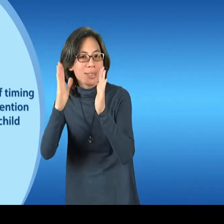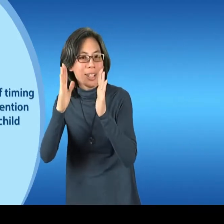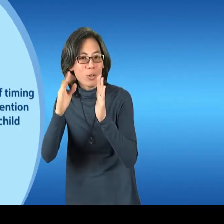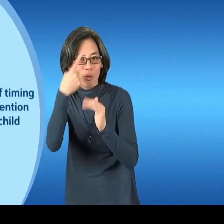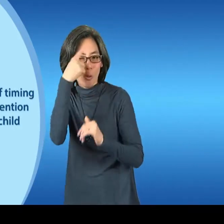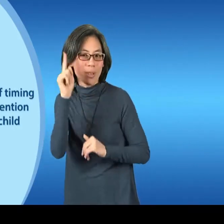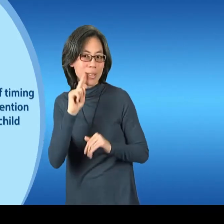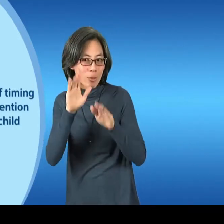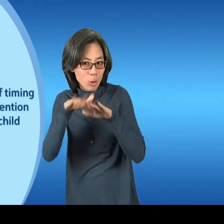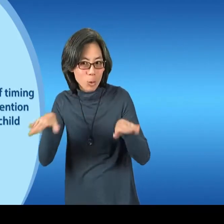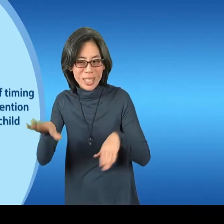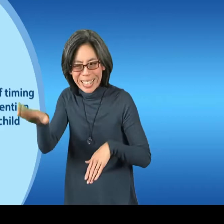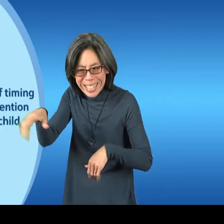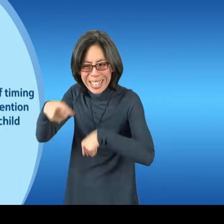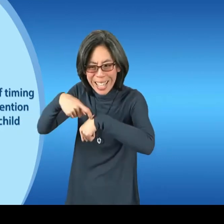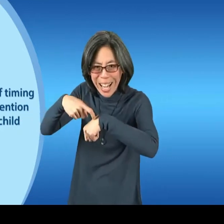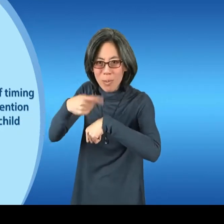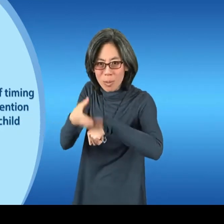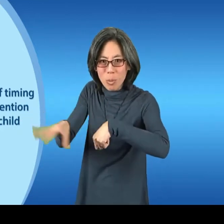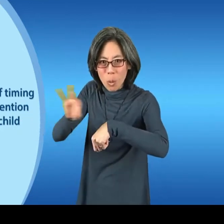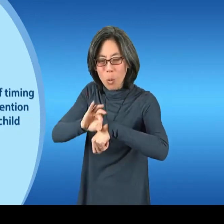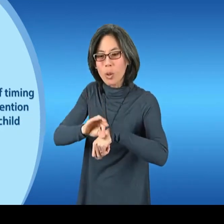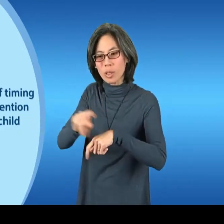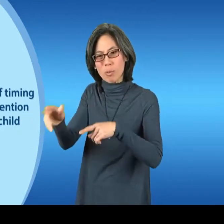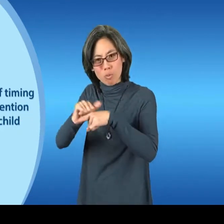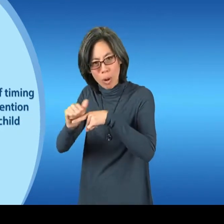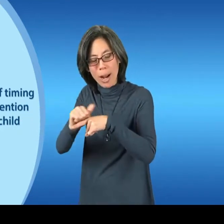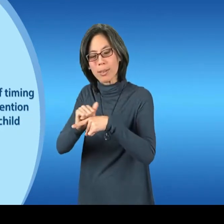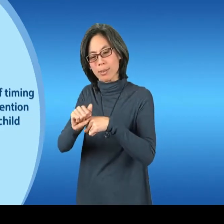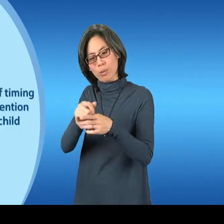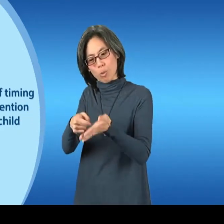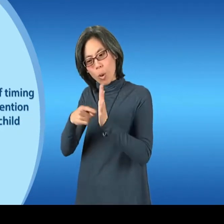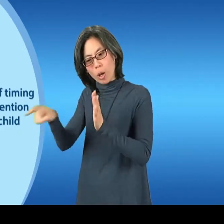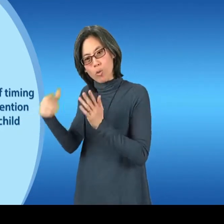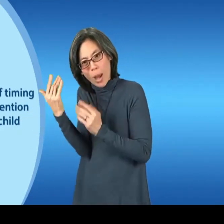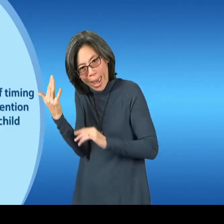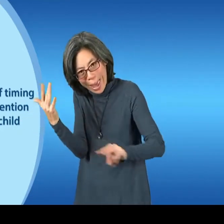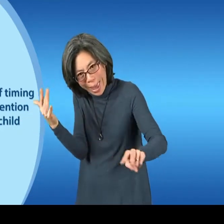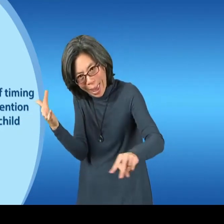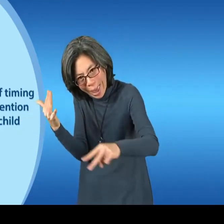joint attention, the timing that deaf children need to see a label for an object.